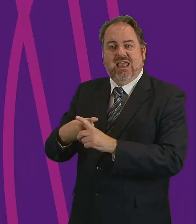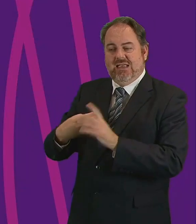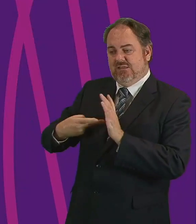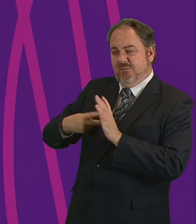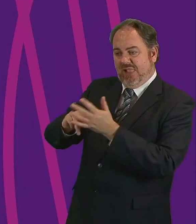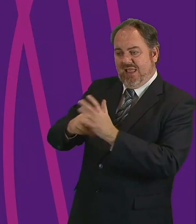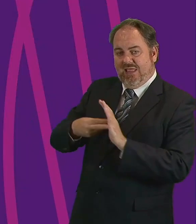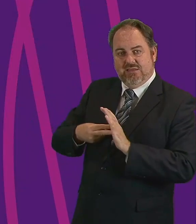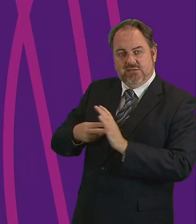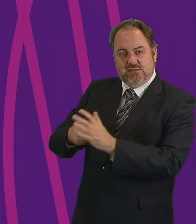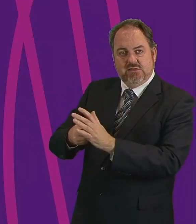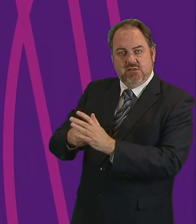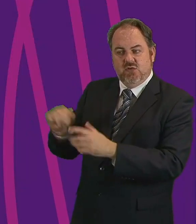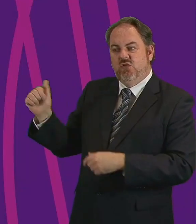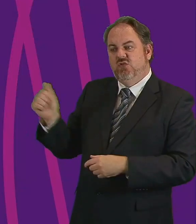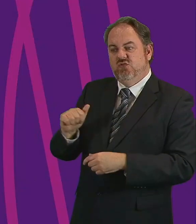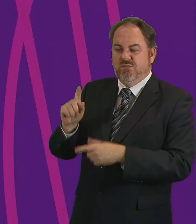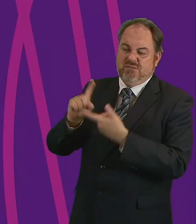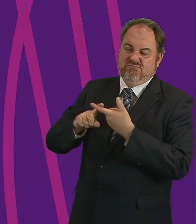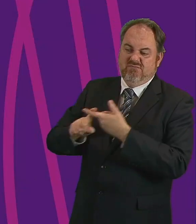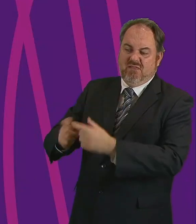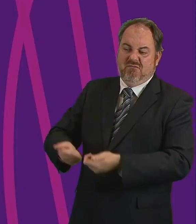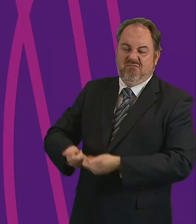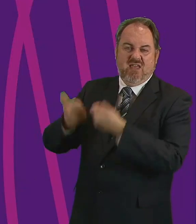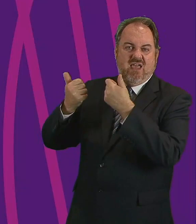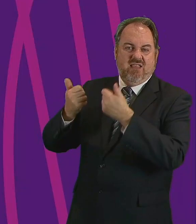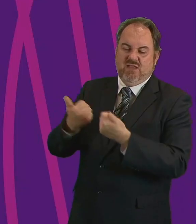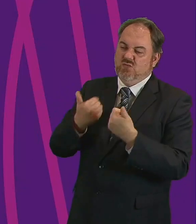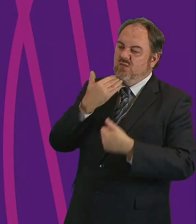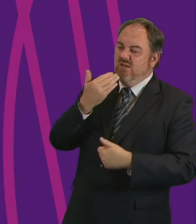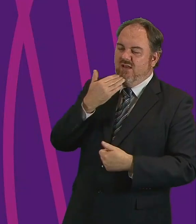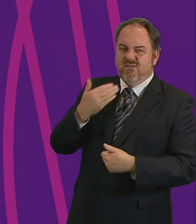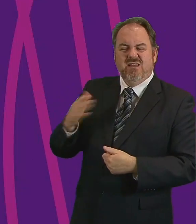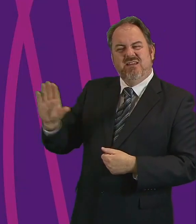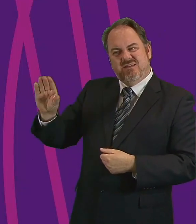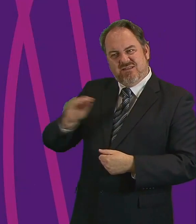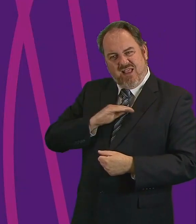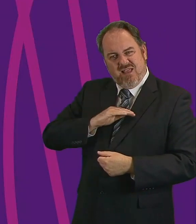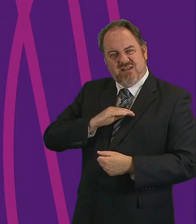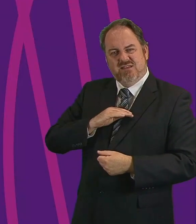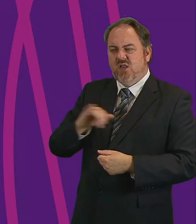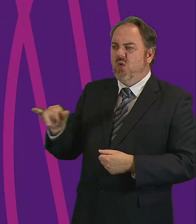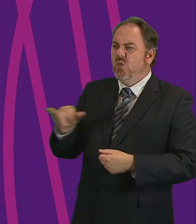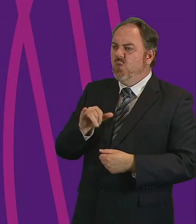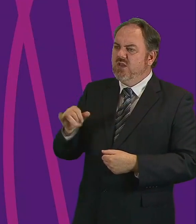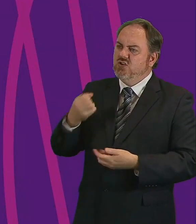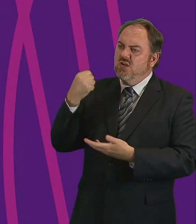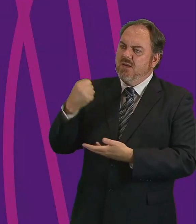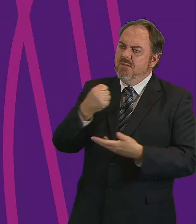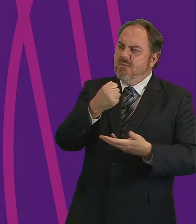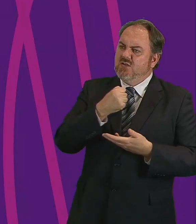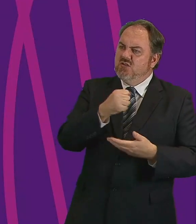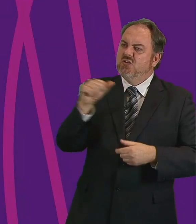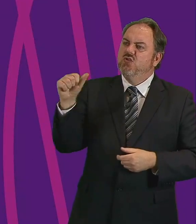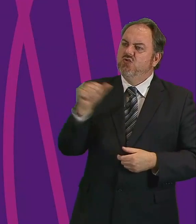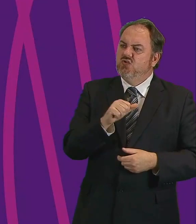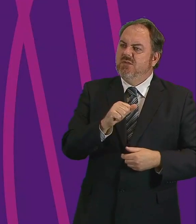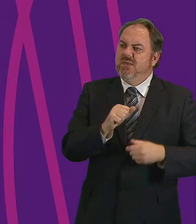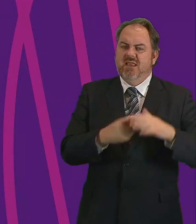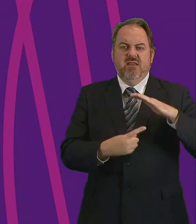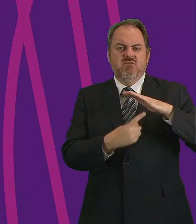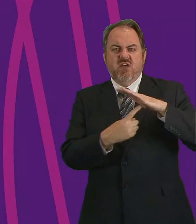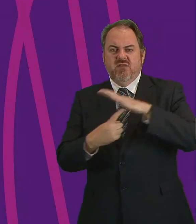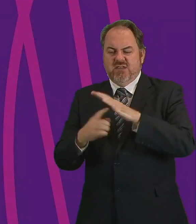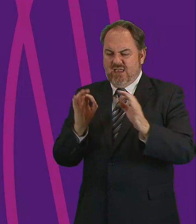is fine, then they need to tell this chamber and Scotland what budgets should be reprioritised, and also from where that